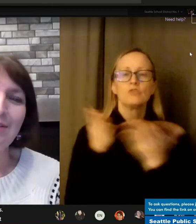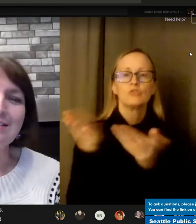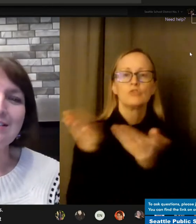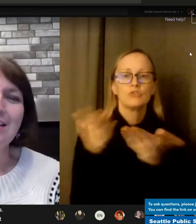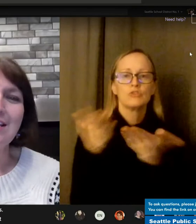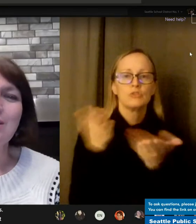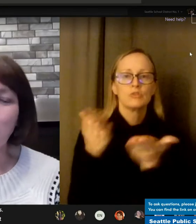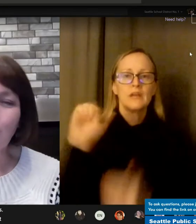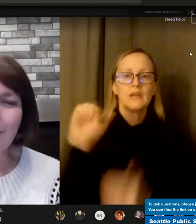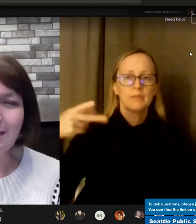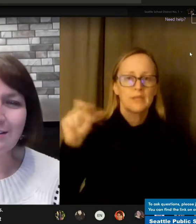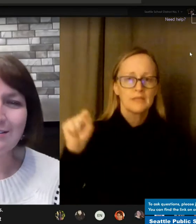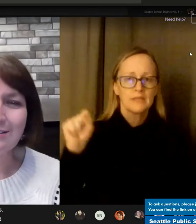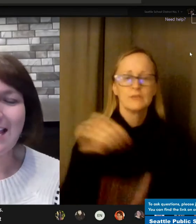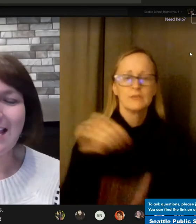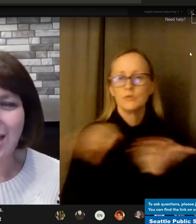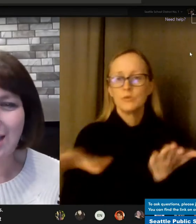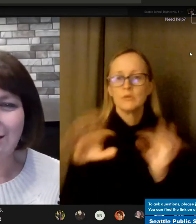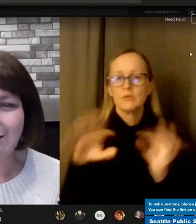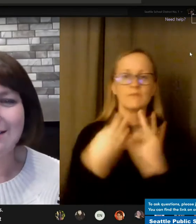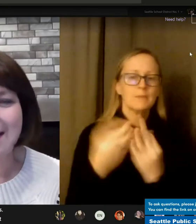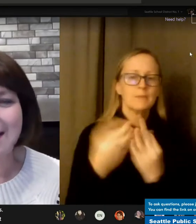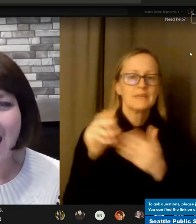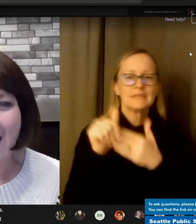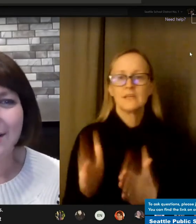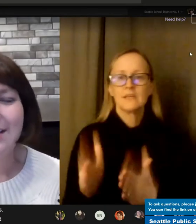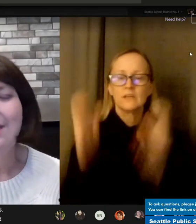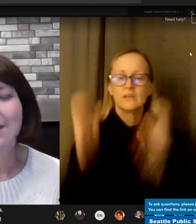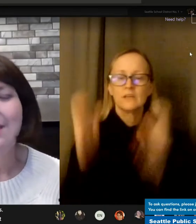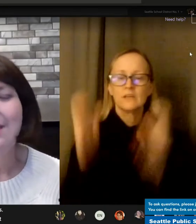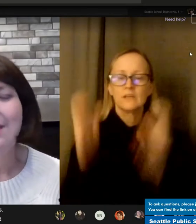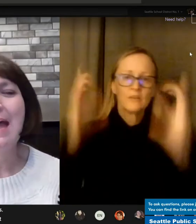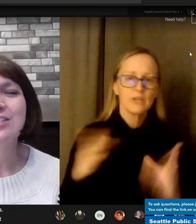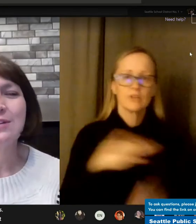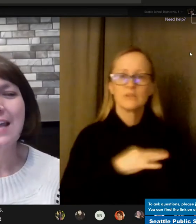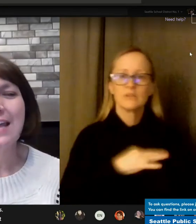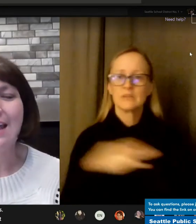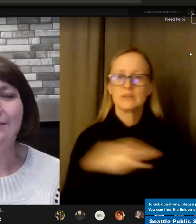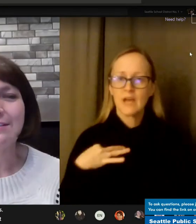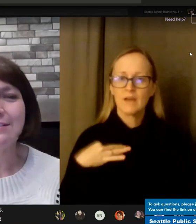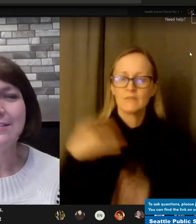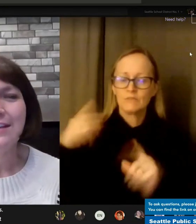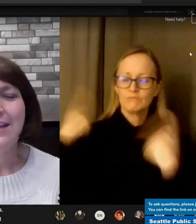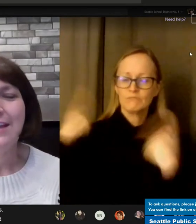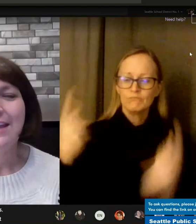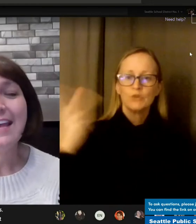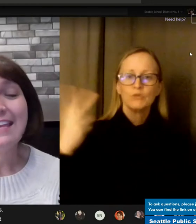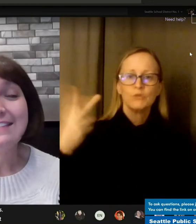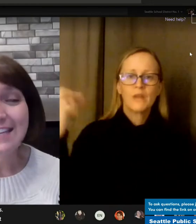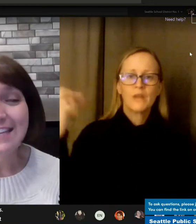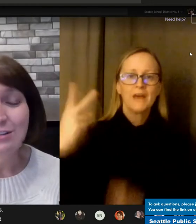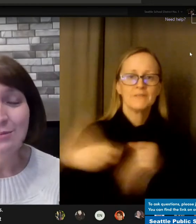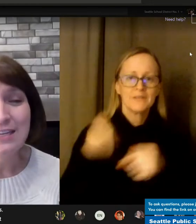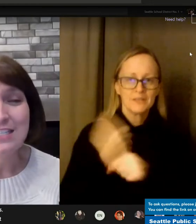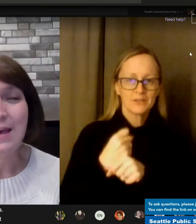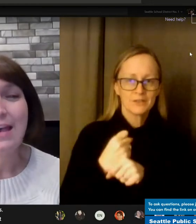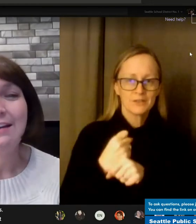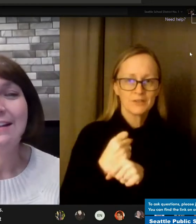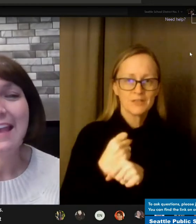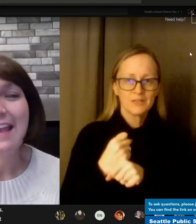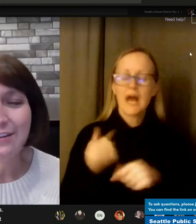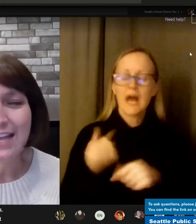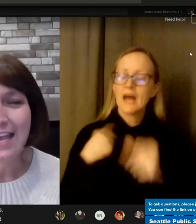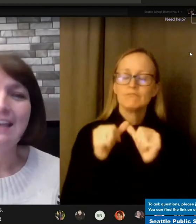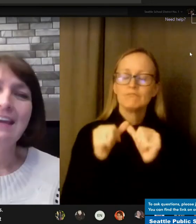families, school leaders, educators, and staff for the past 2.5 years. And I continue to be inspired